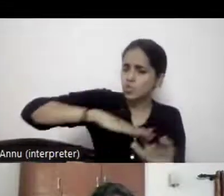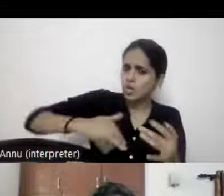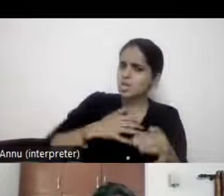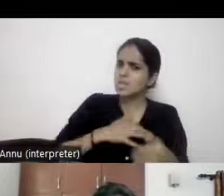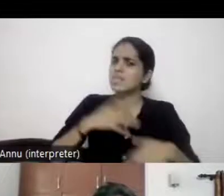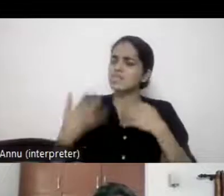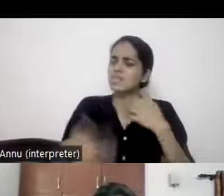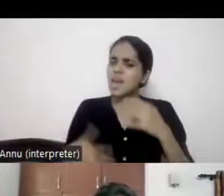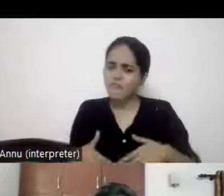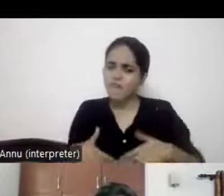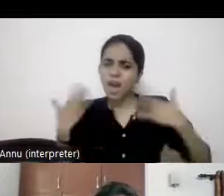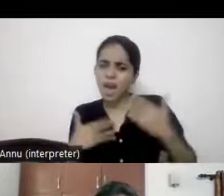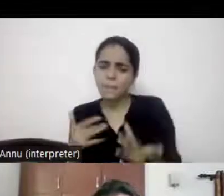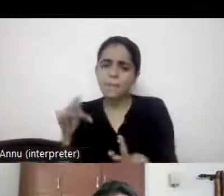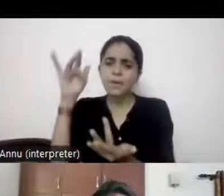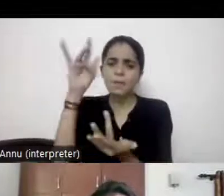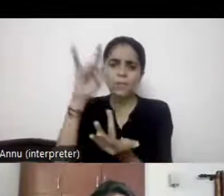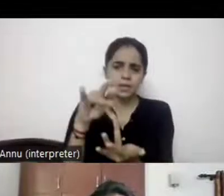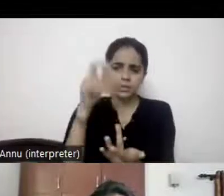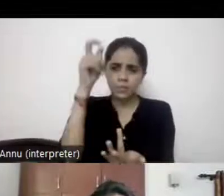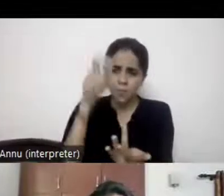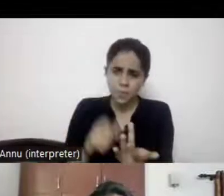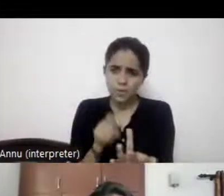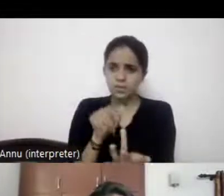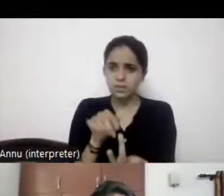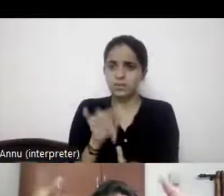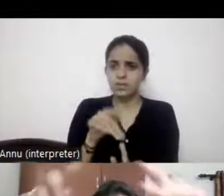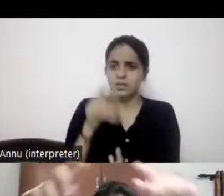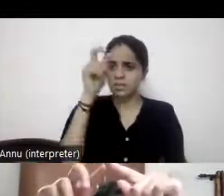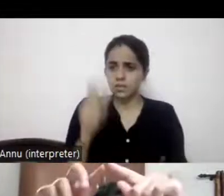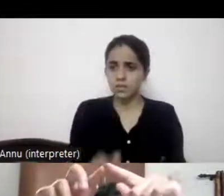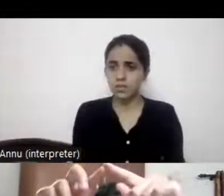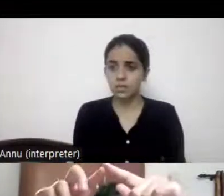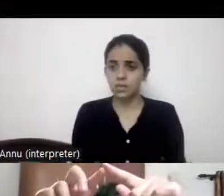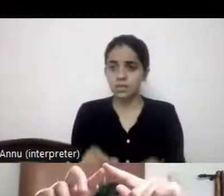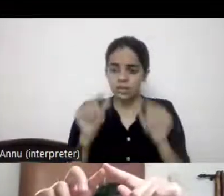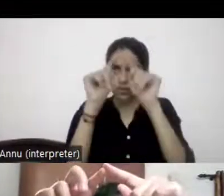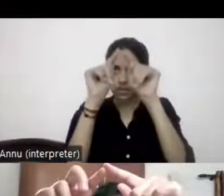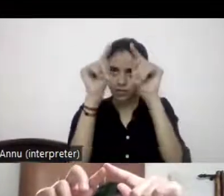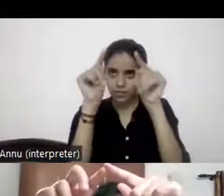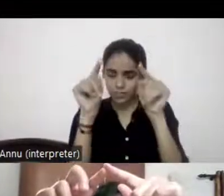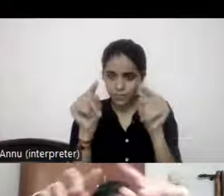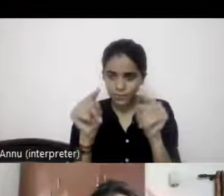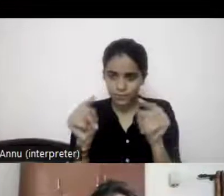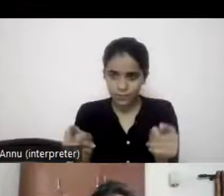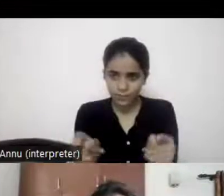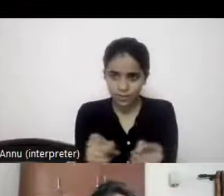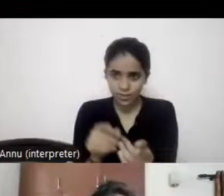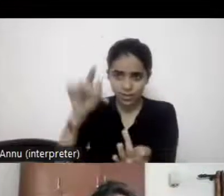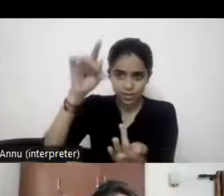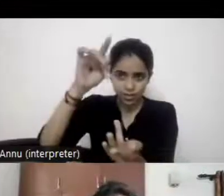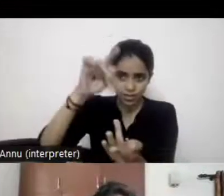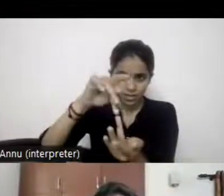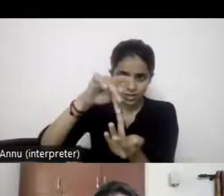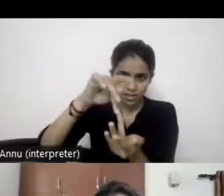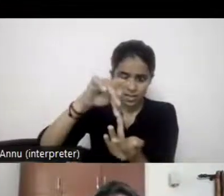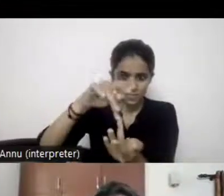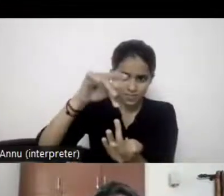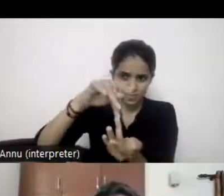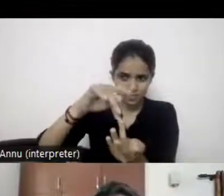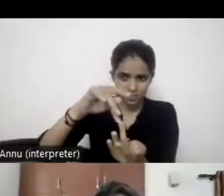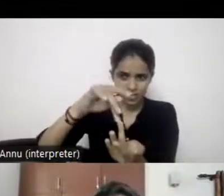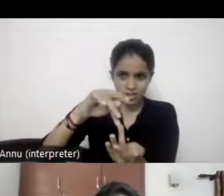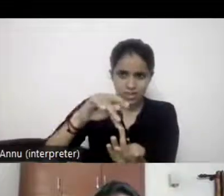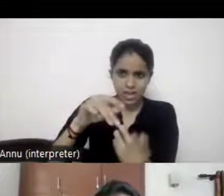at. Somebody who would be there in the bell, who would not be at the extremes of the